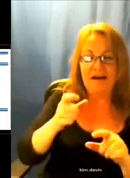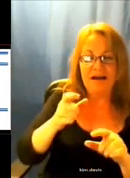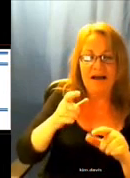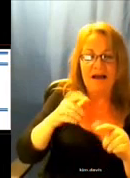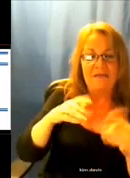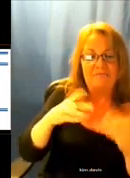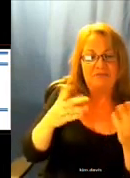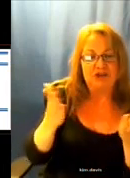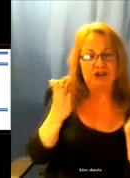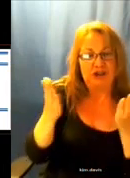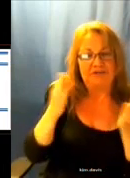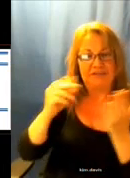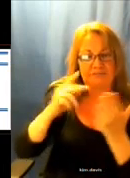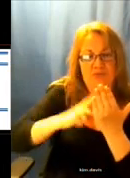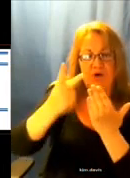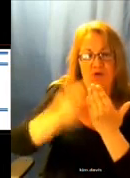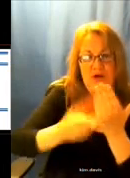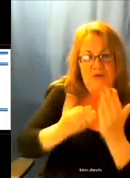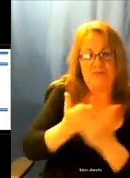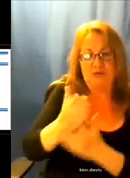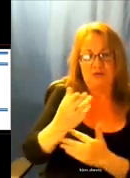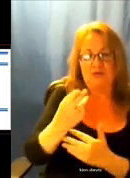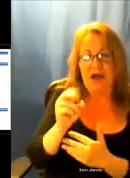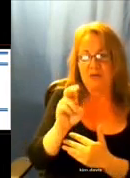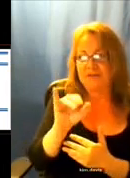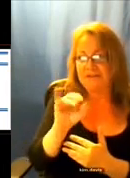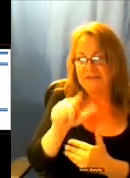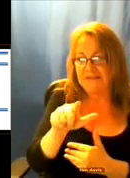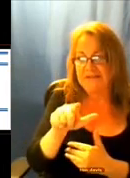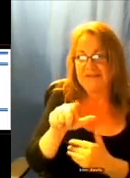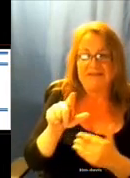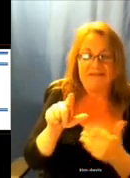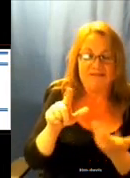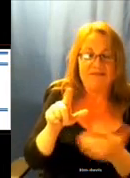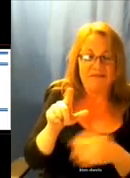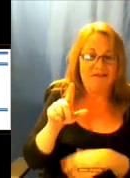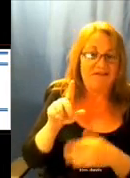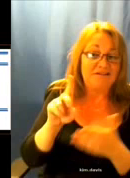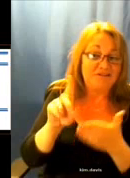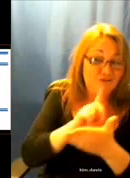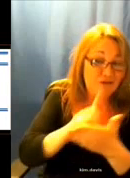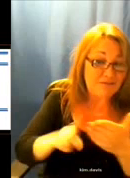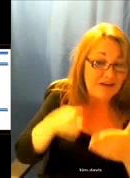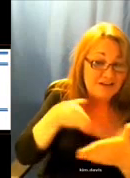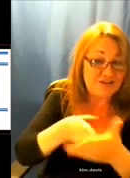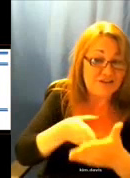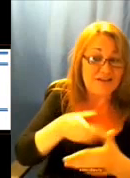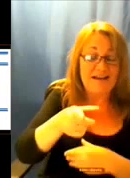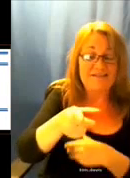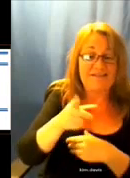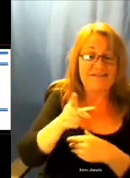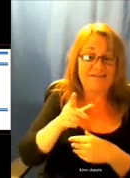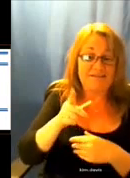and prohibited discrimination for services and programs related with